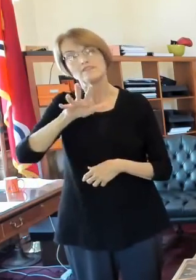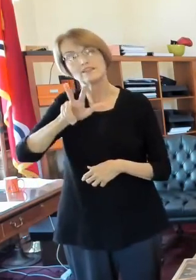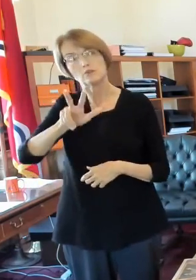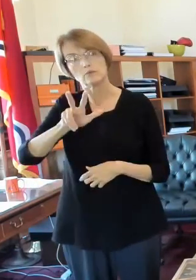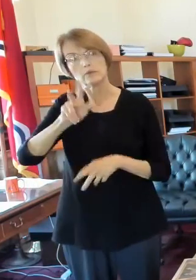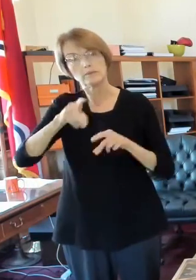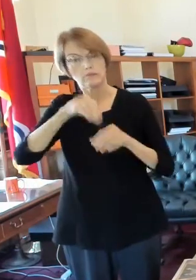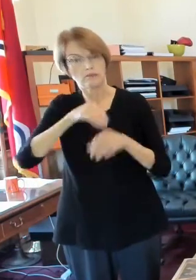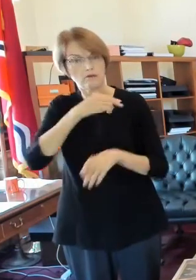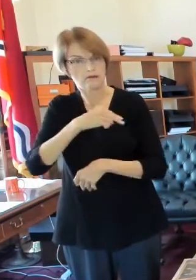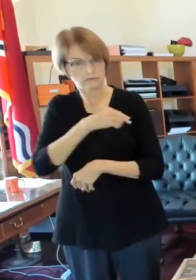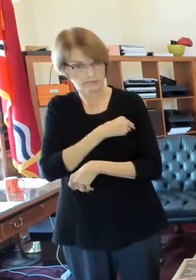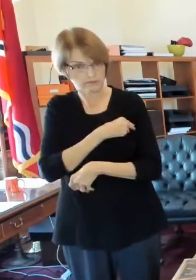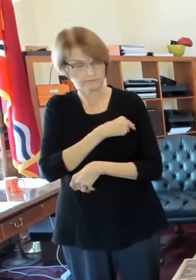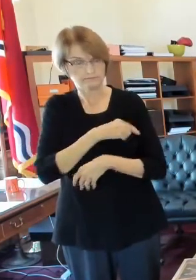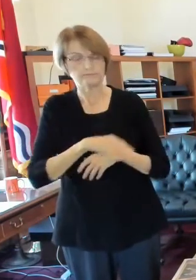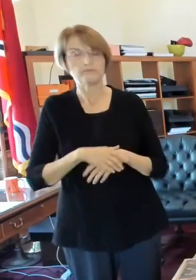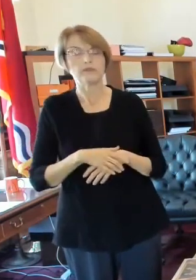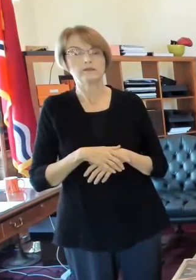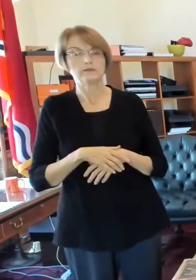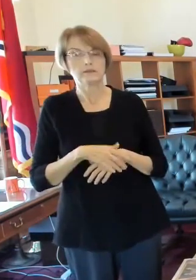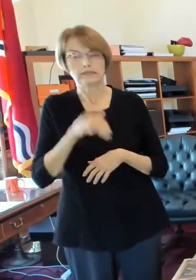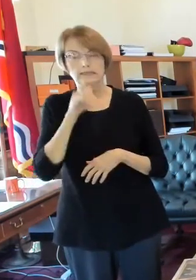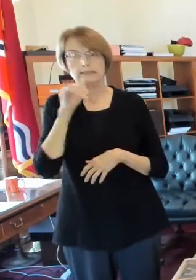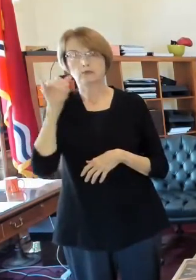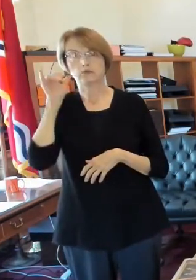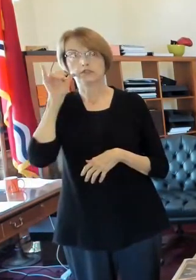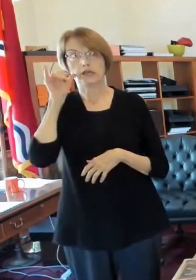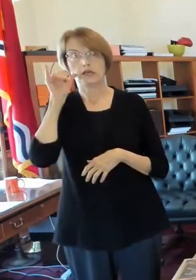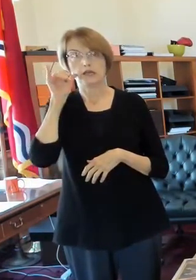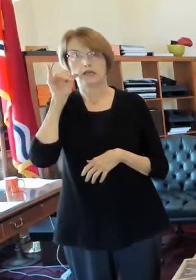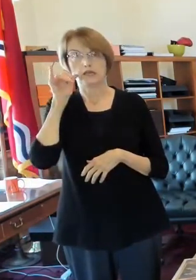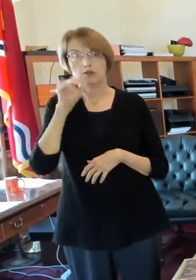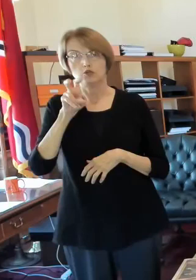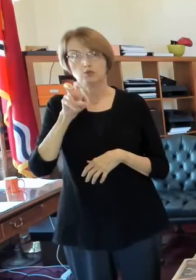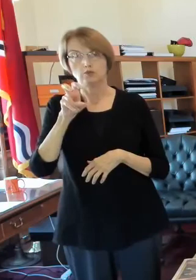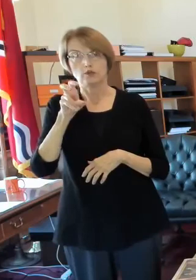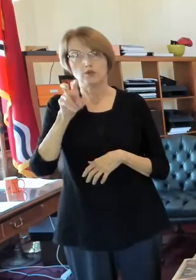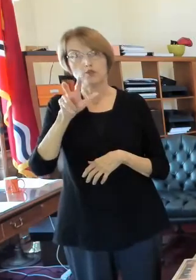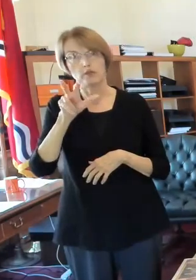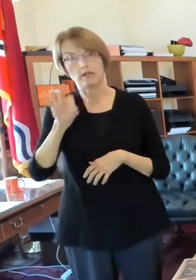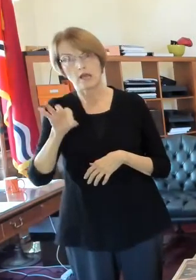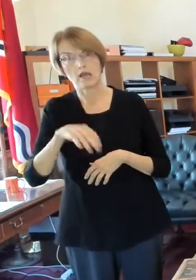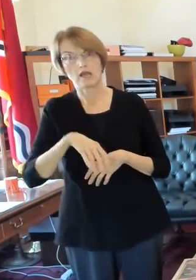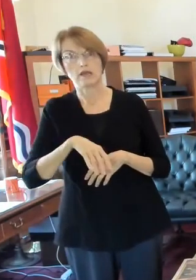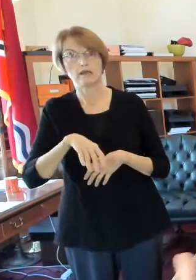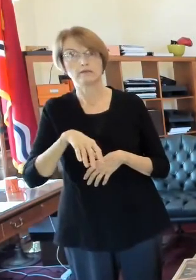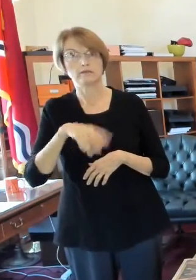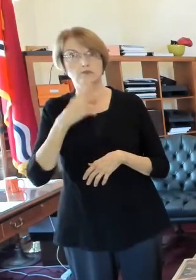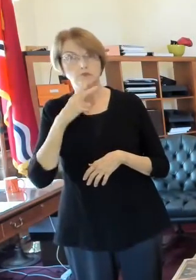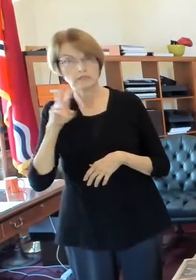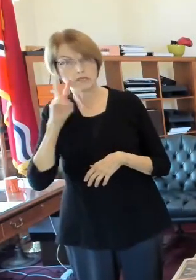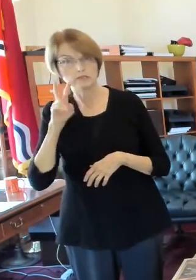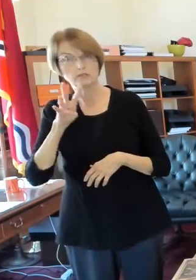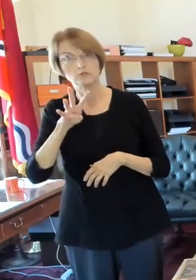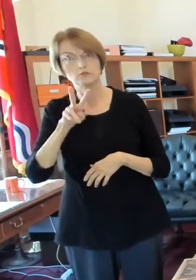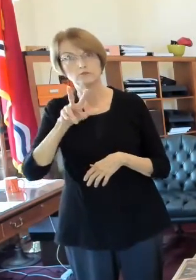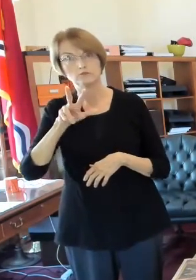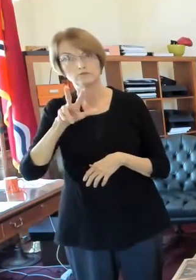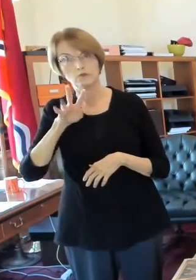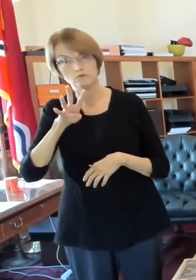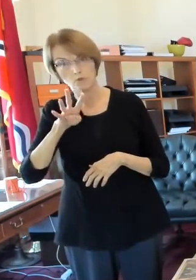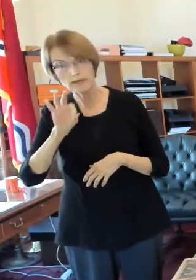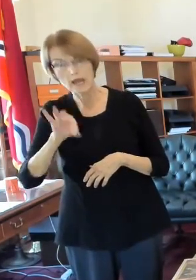253. It had been, yesterday it was 239, 249 the day before, 278.